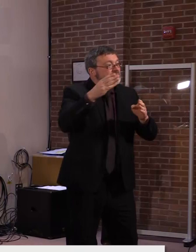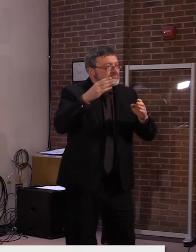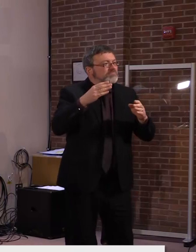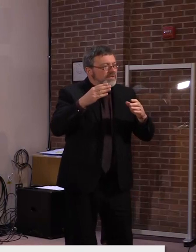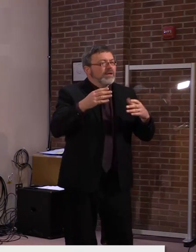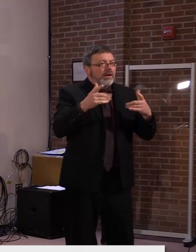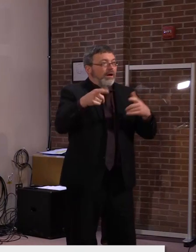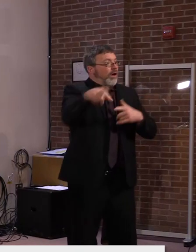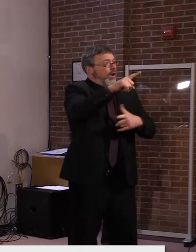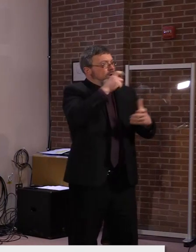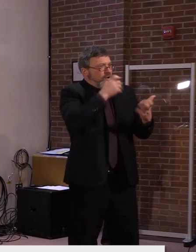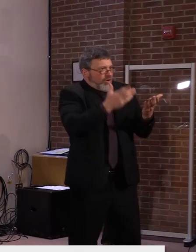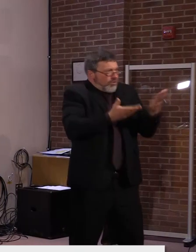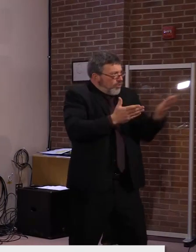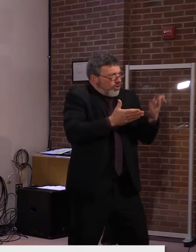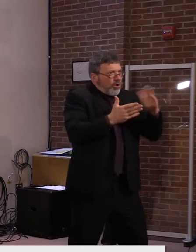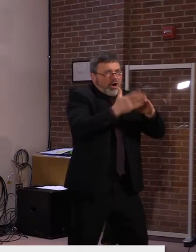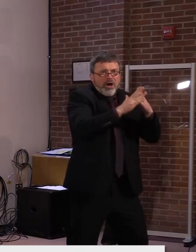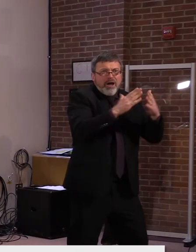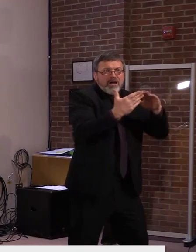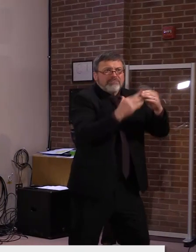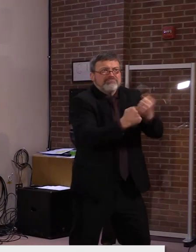work or by volunteering.